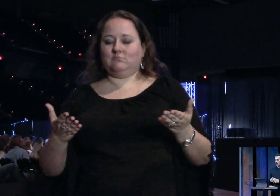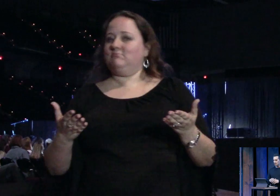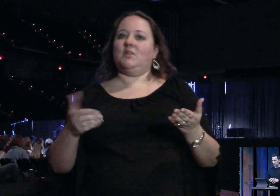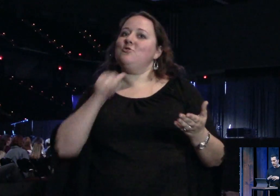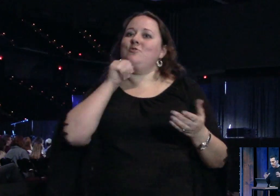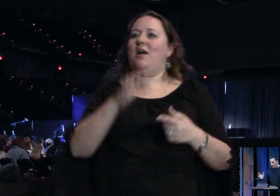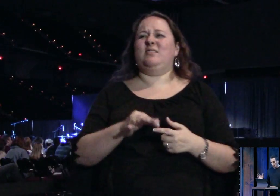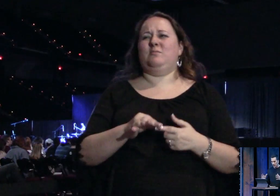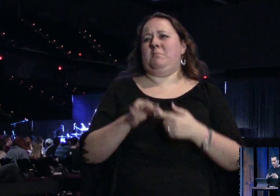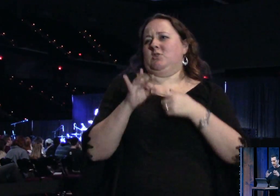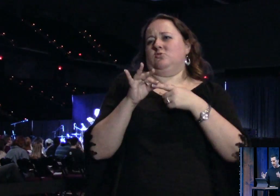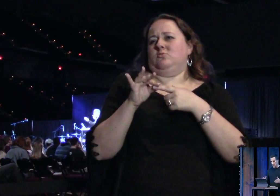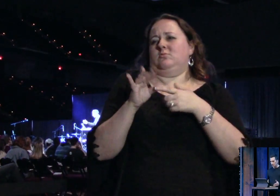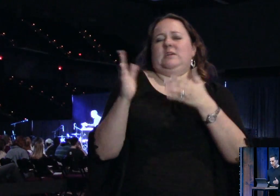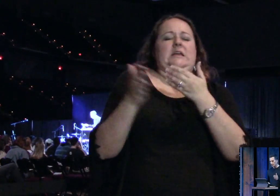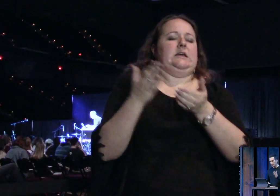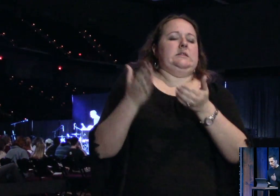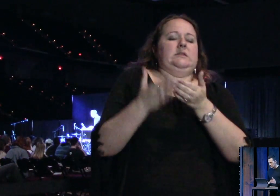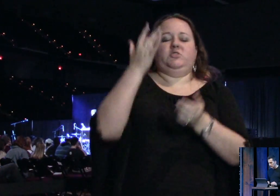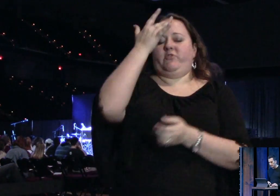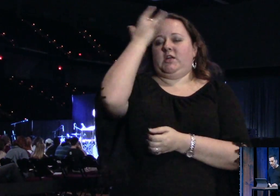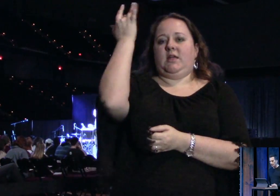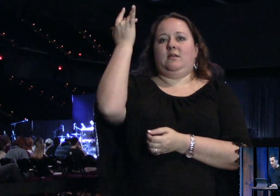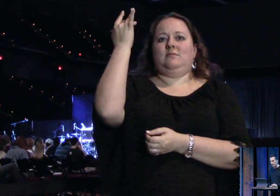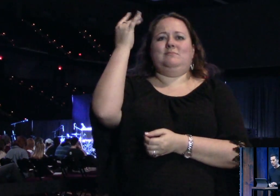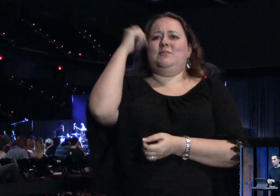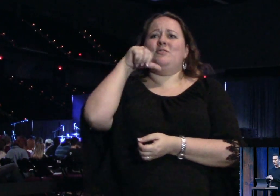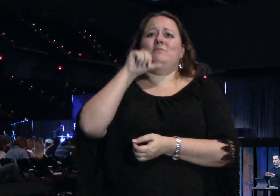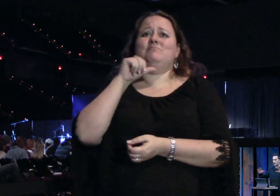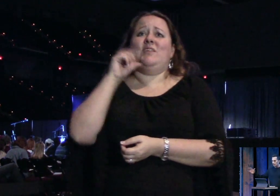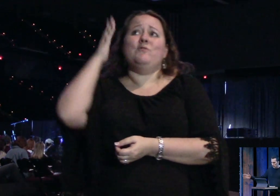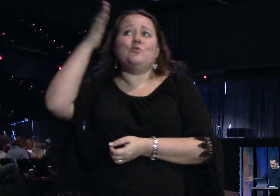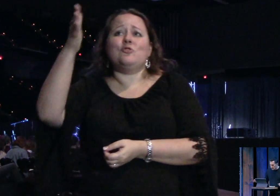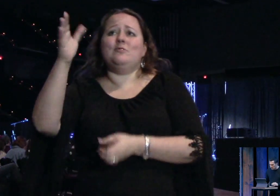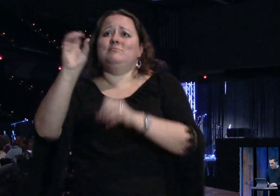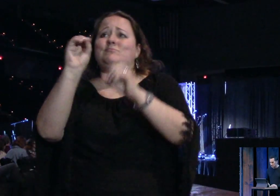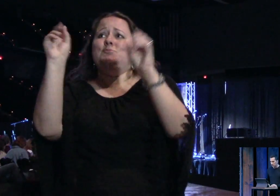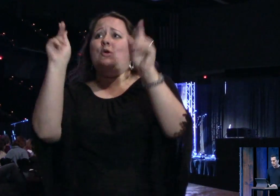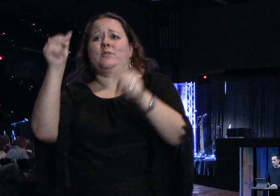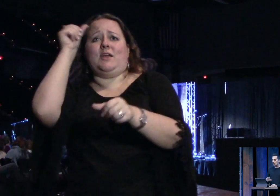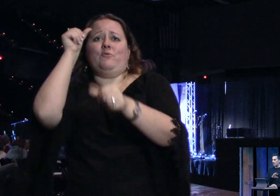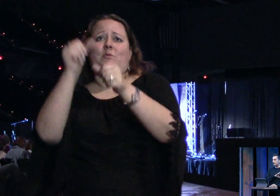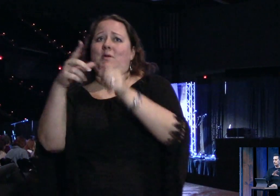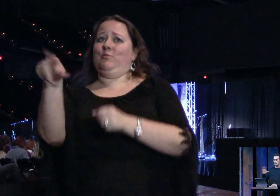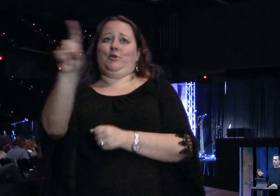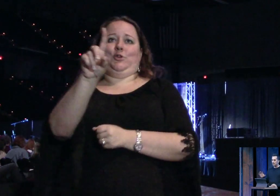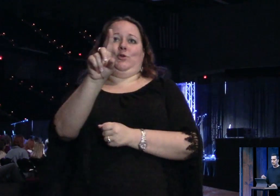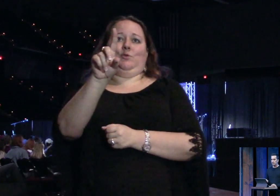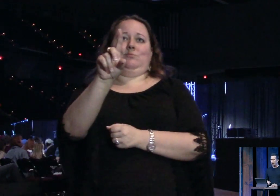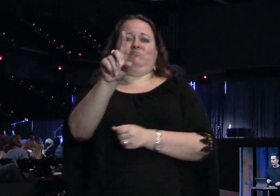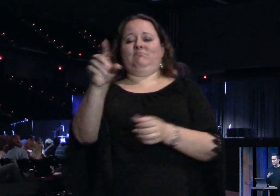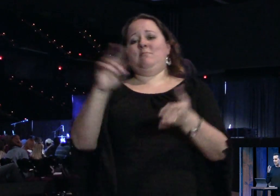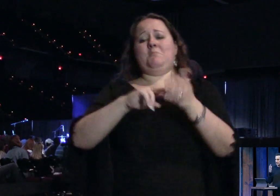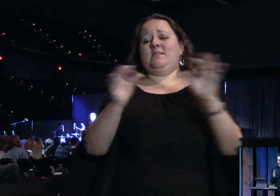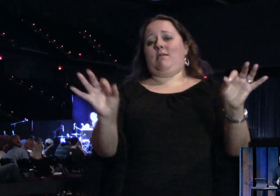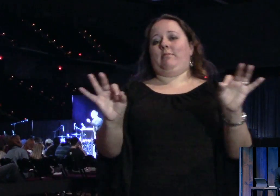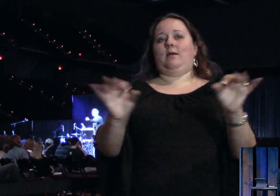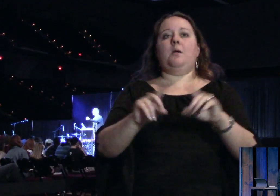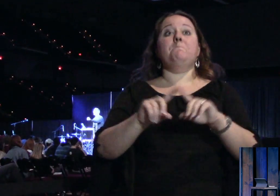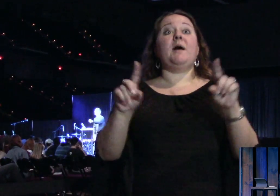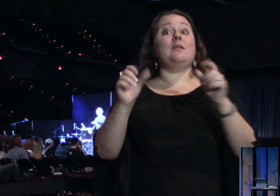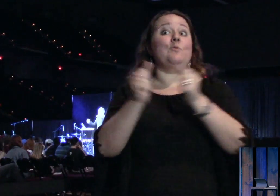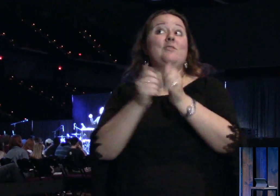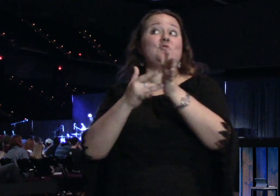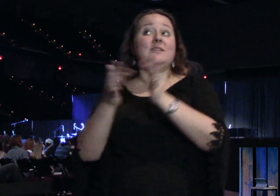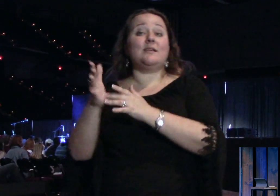you're very forgettable. You're easily forgotten. There will be no remembrance of you. Your life ultimately doesn't matter. It's